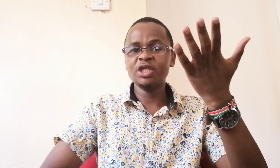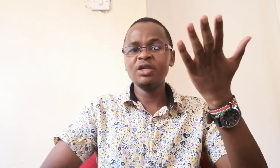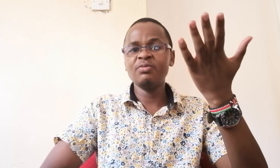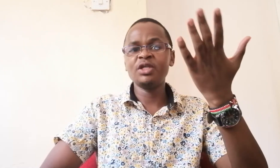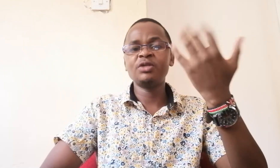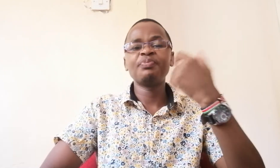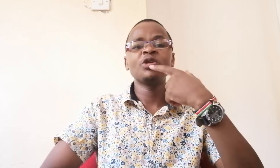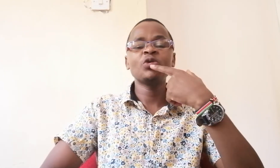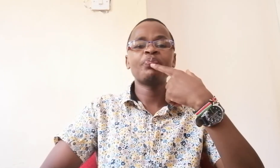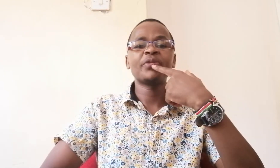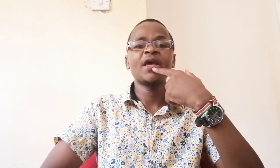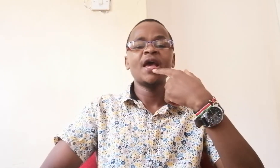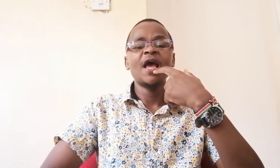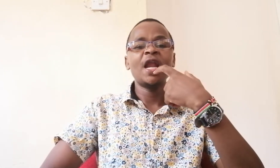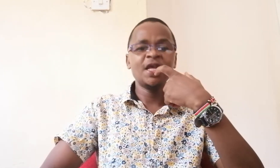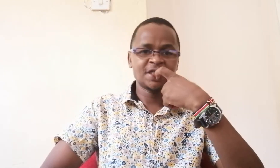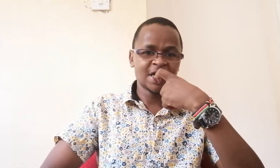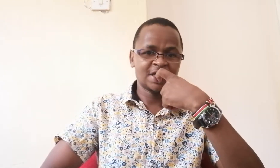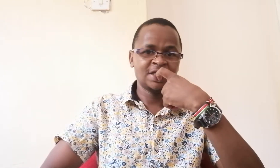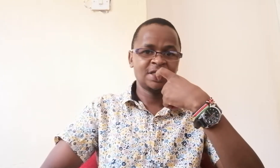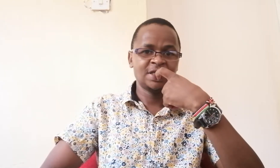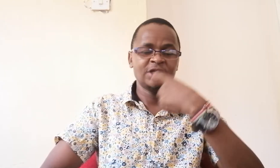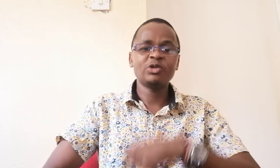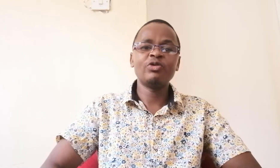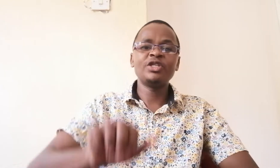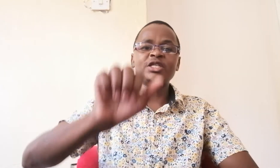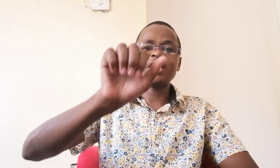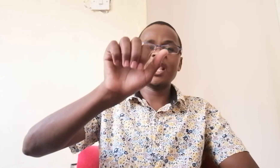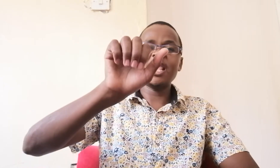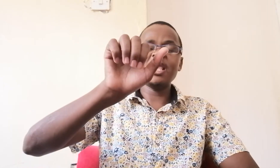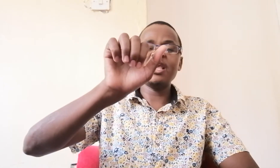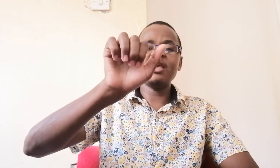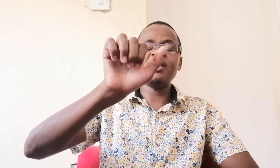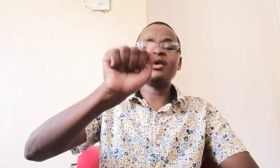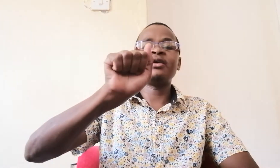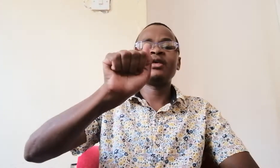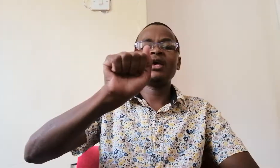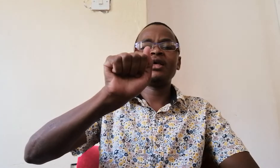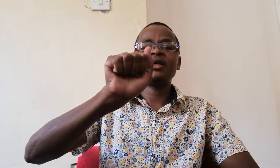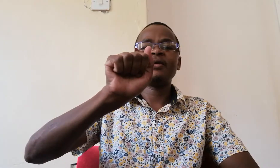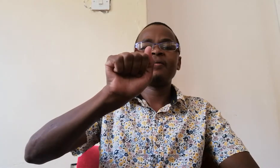the image. So let's start. So this is A.